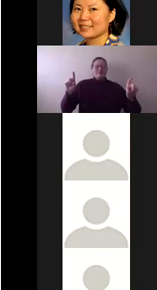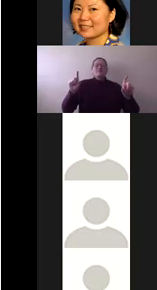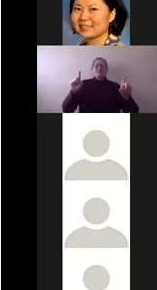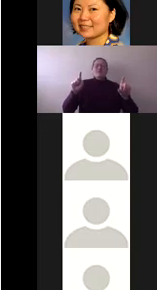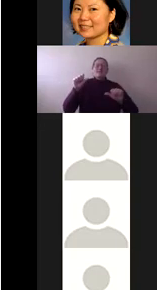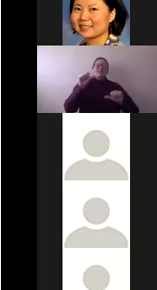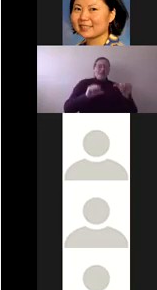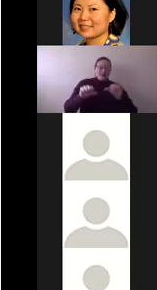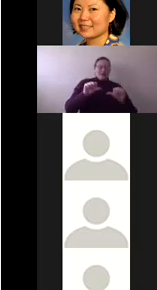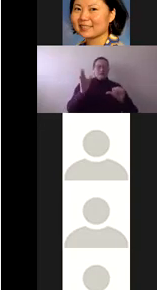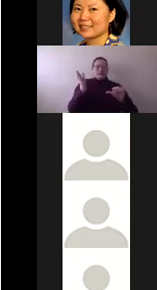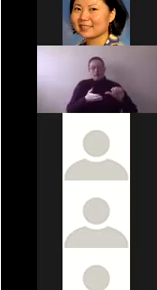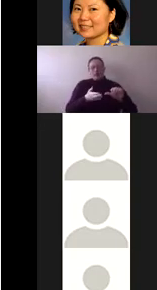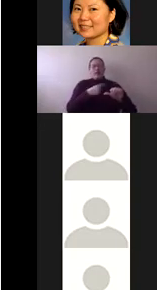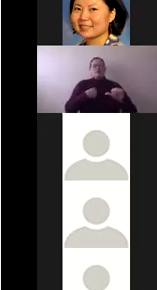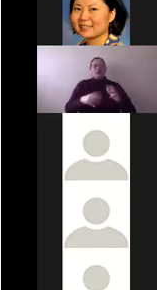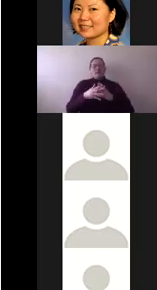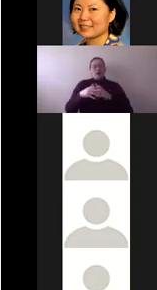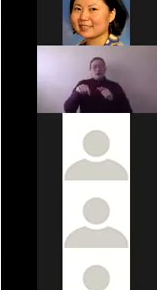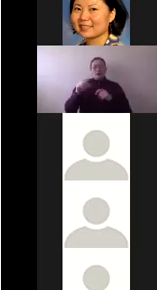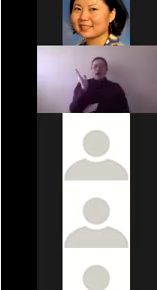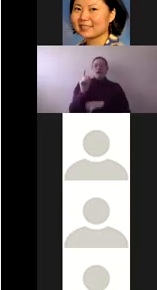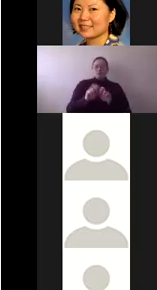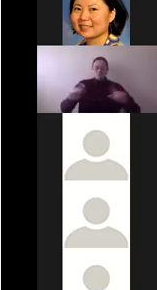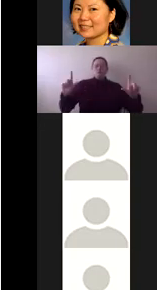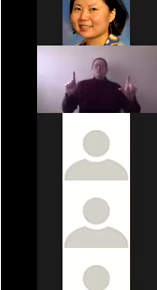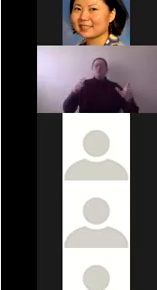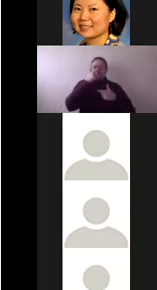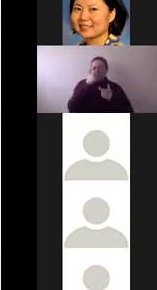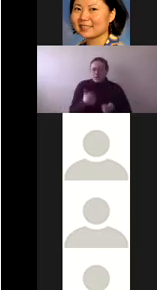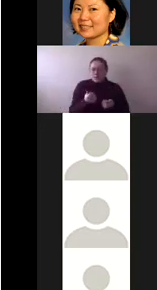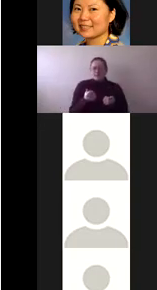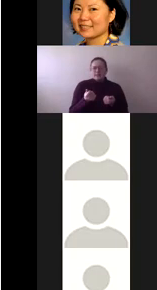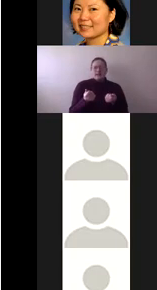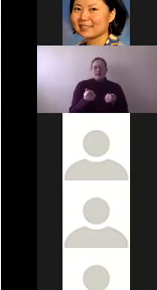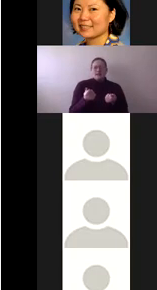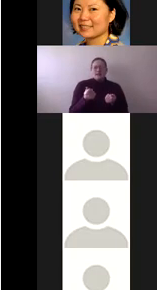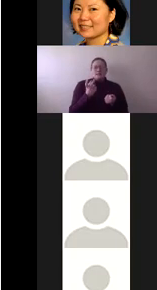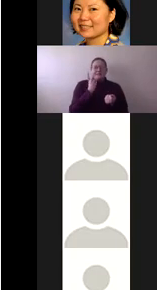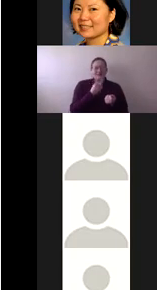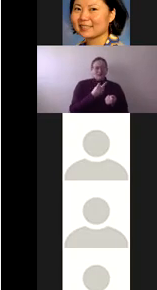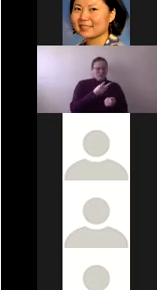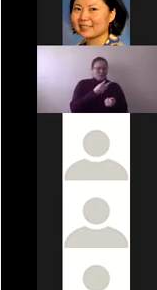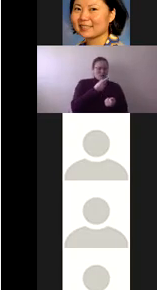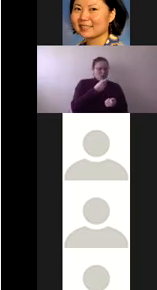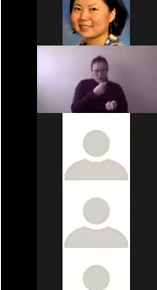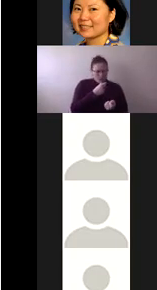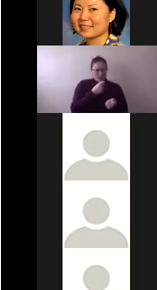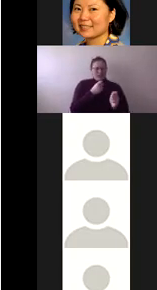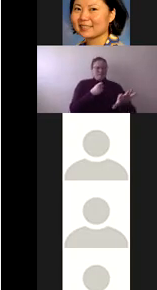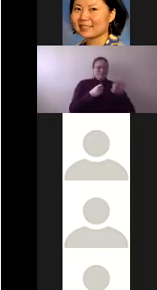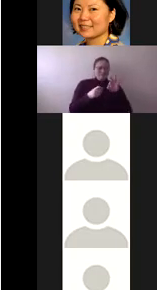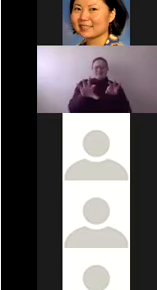Americans, and this panel came up. And it was kind of interesting to me to see who were kind of selected at the